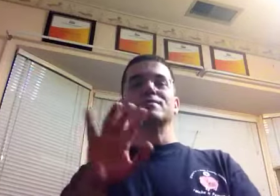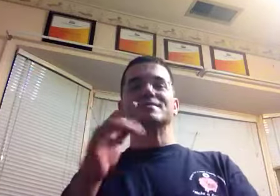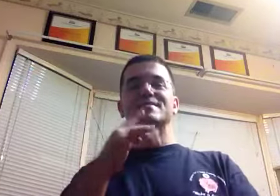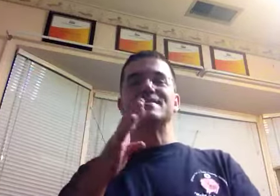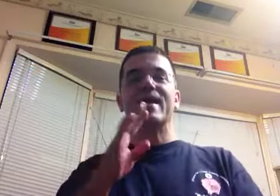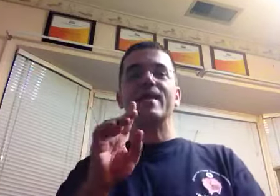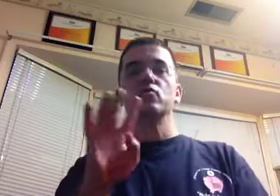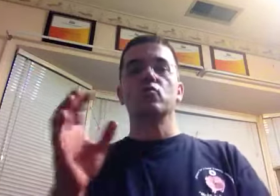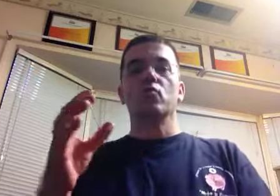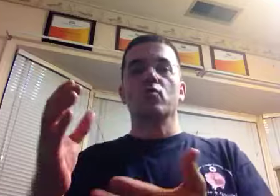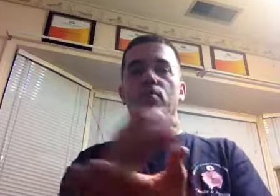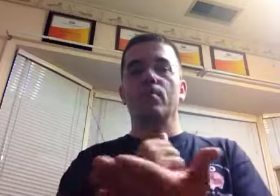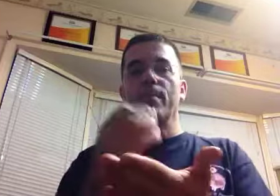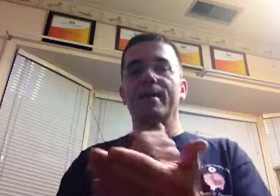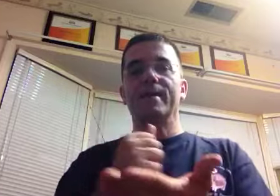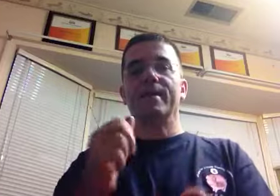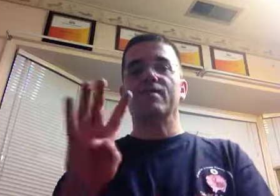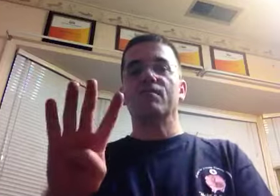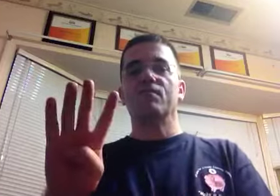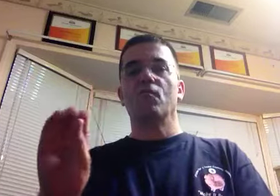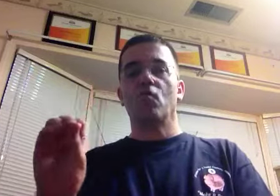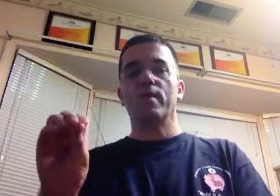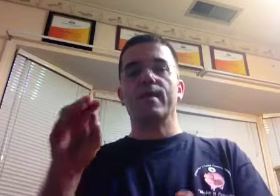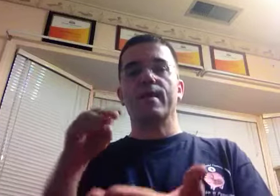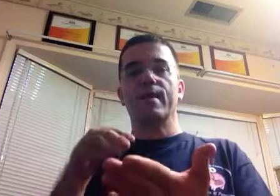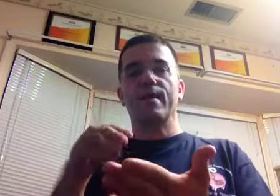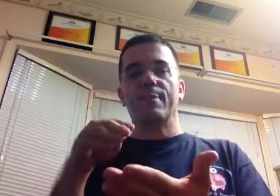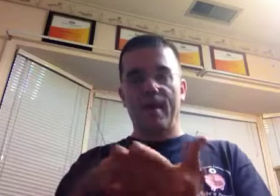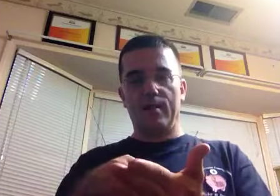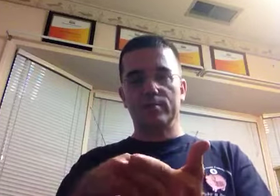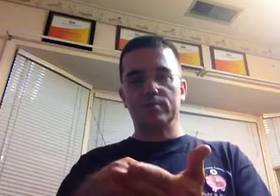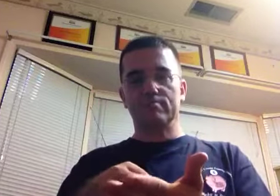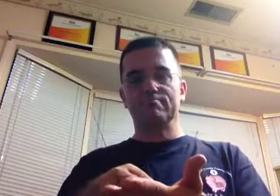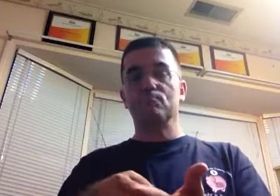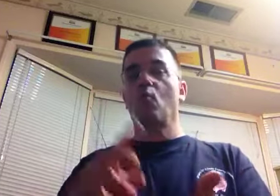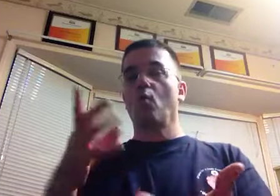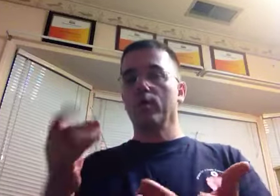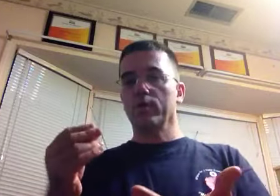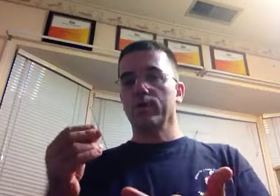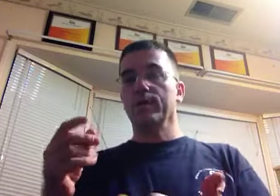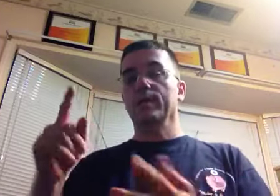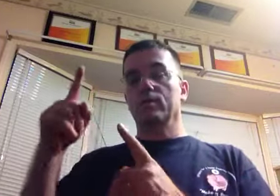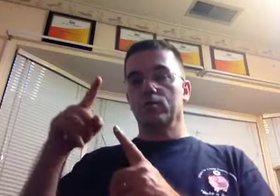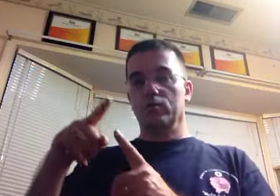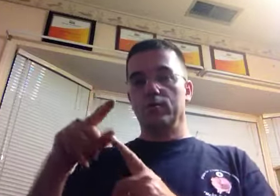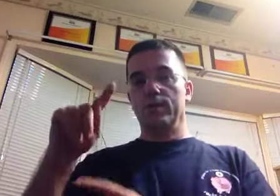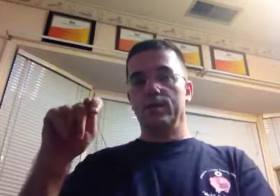$400,000, $500,000, something like that on you. And you buy 15 or 20 year